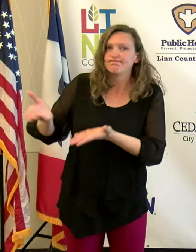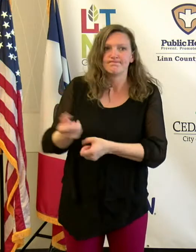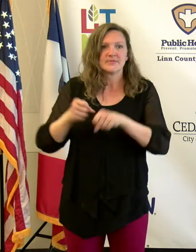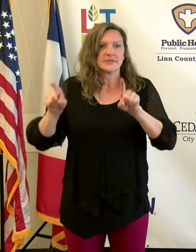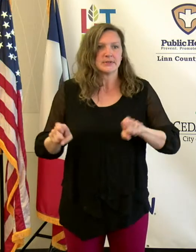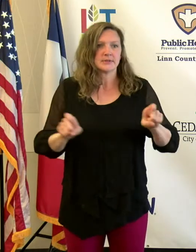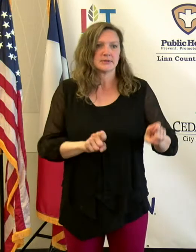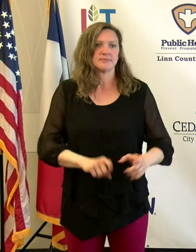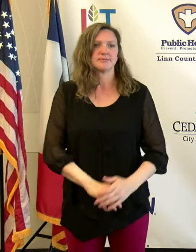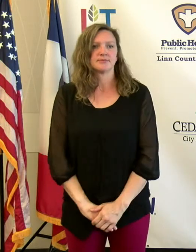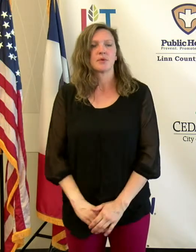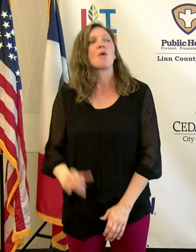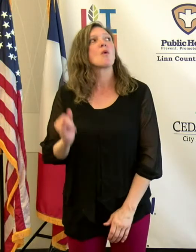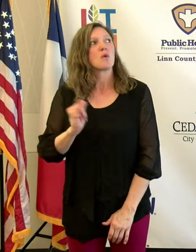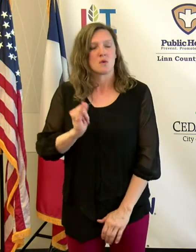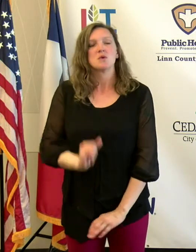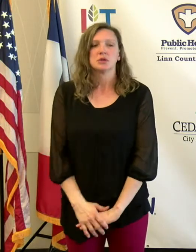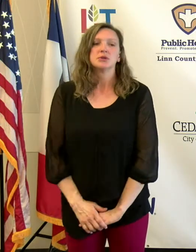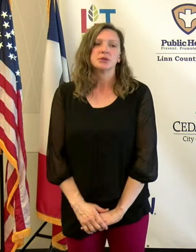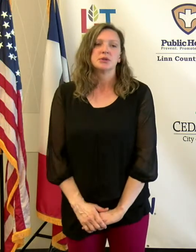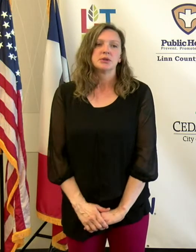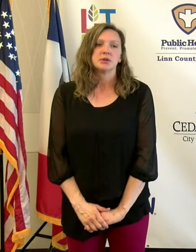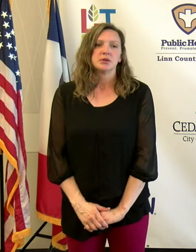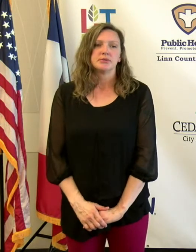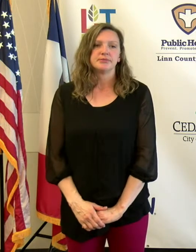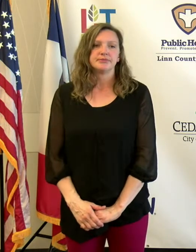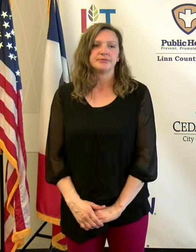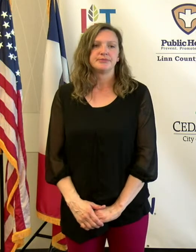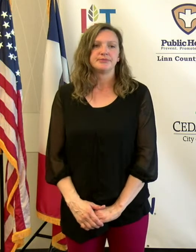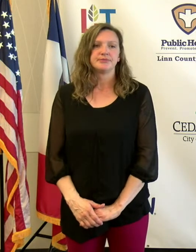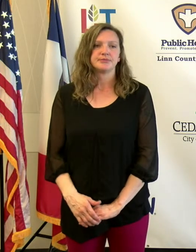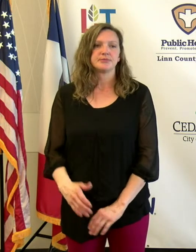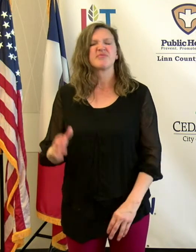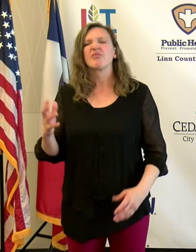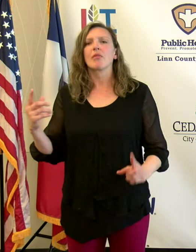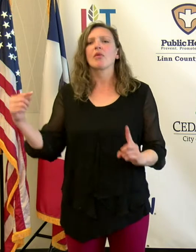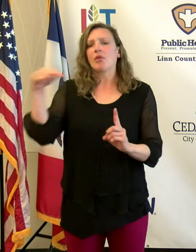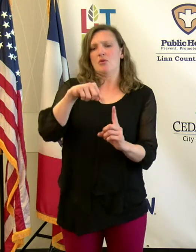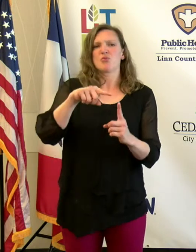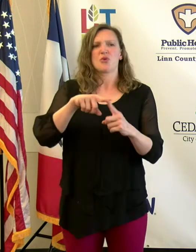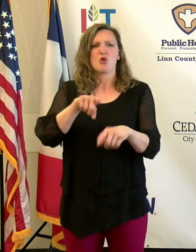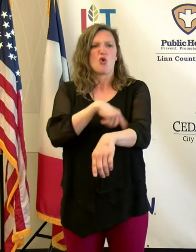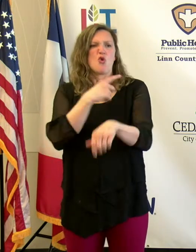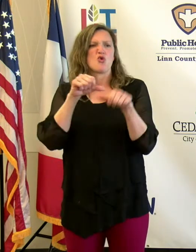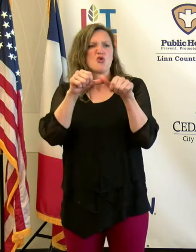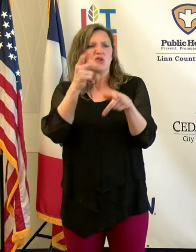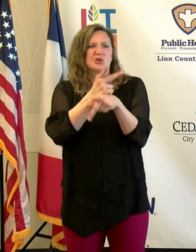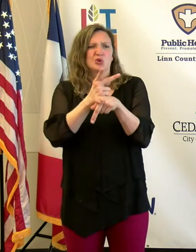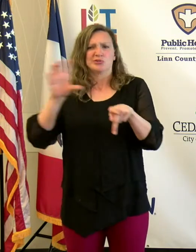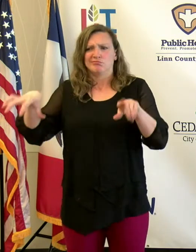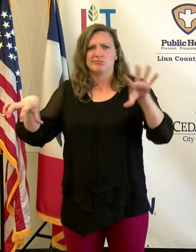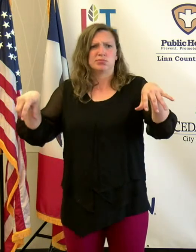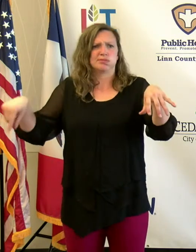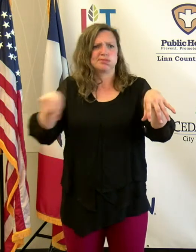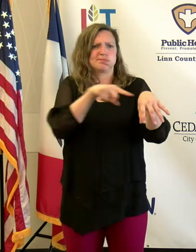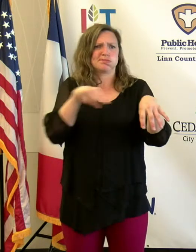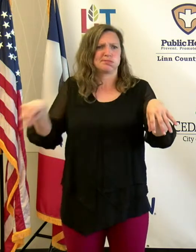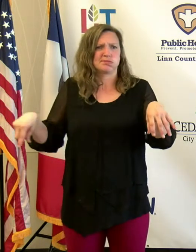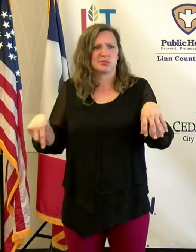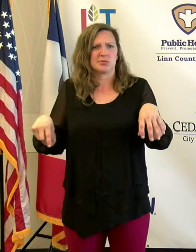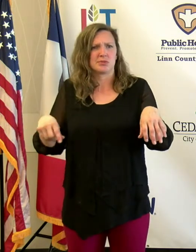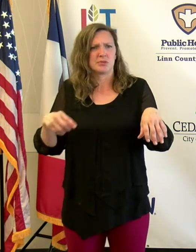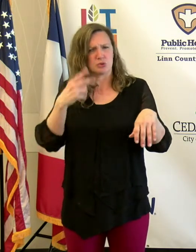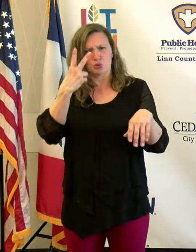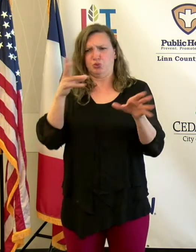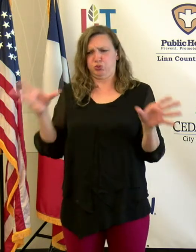Gotcha. Going back to the long-term care facilities, you said you've got 2 more investigations that are underway. Can you explain why